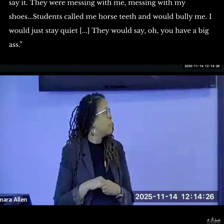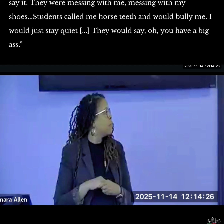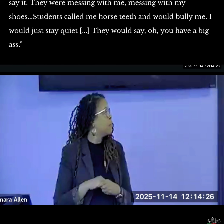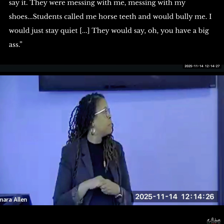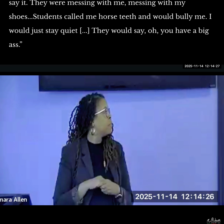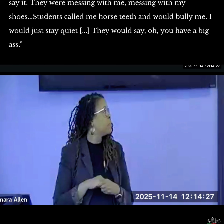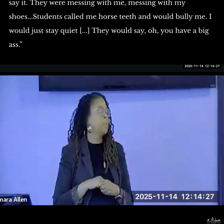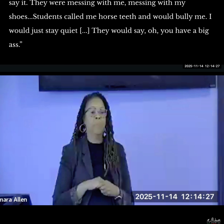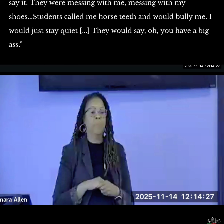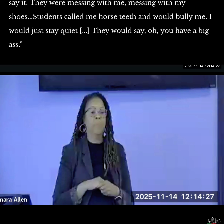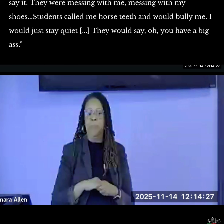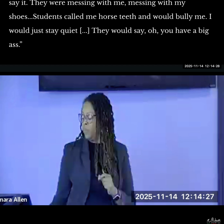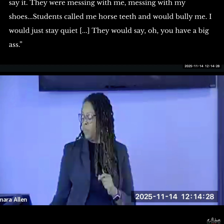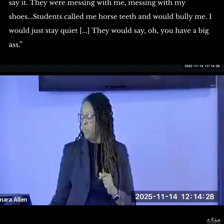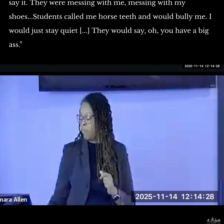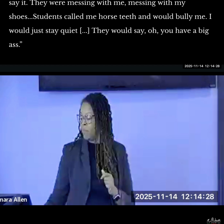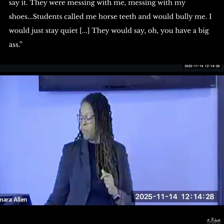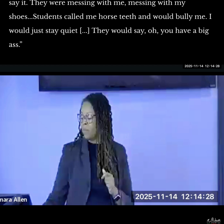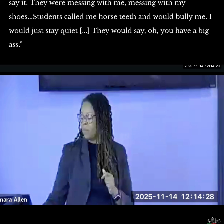ass.